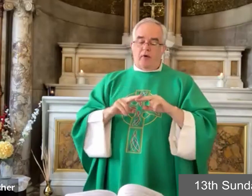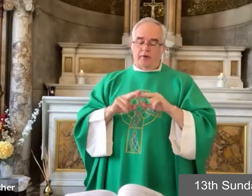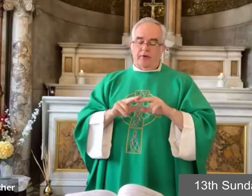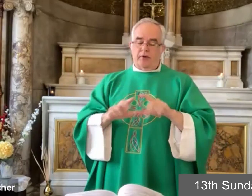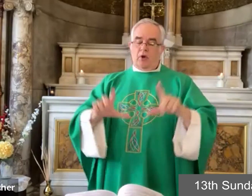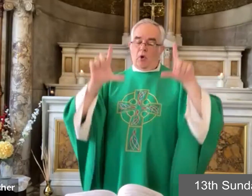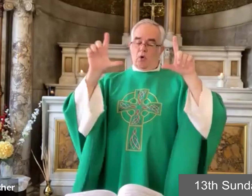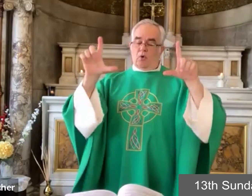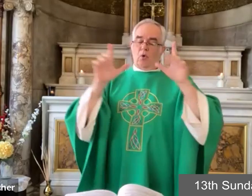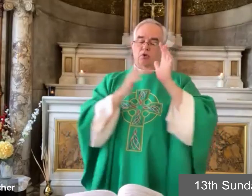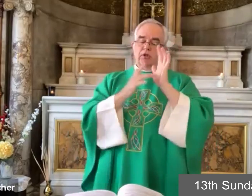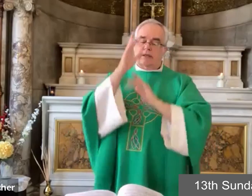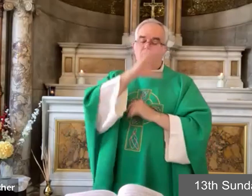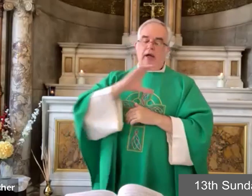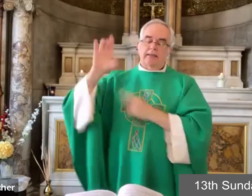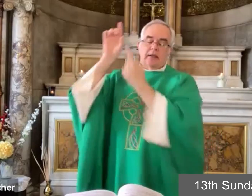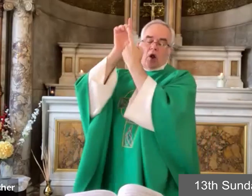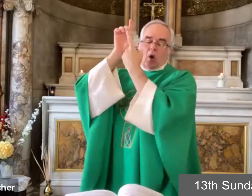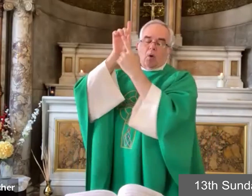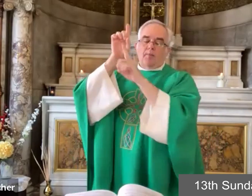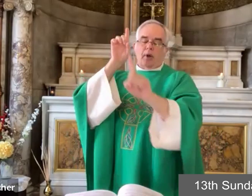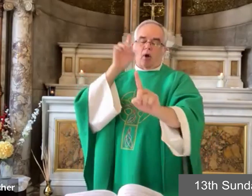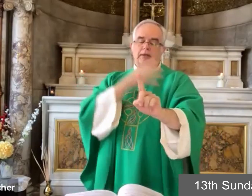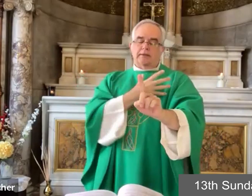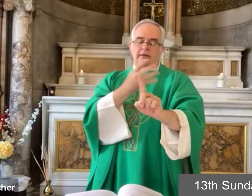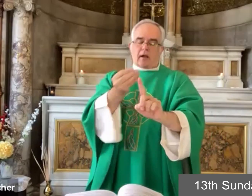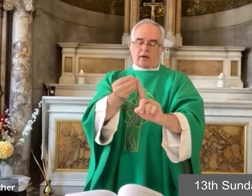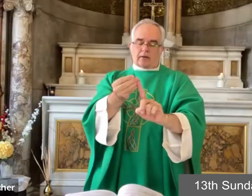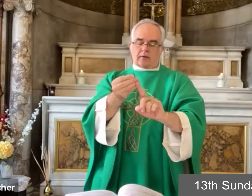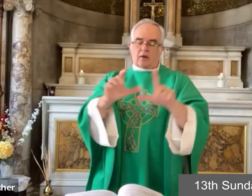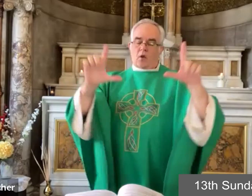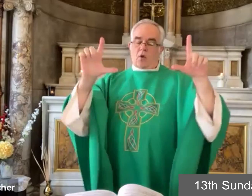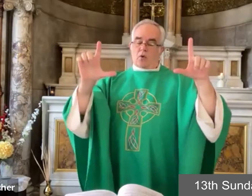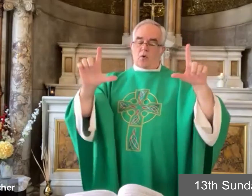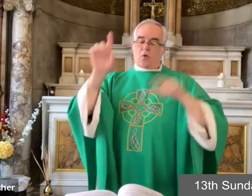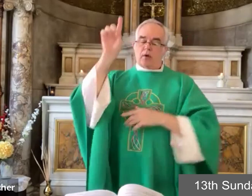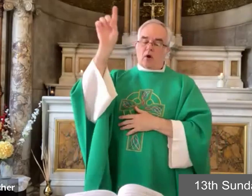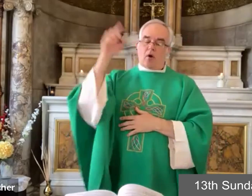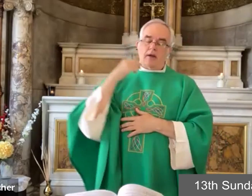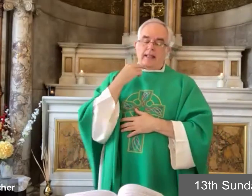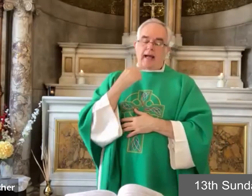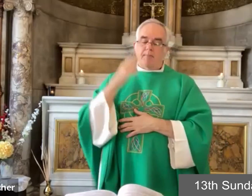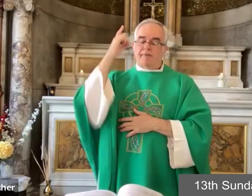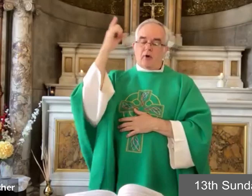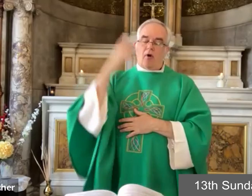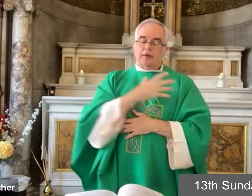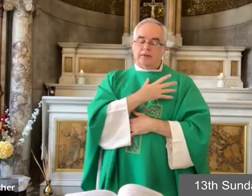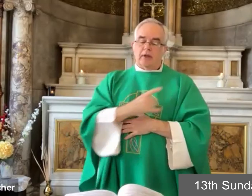Father, Lord Jesus Christ, only begotten Son, Lord God, Lamb of God, Son